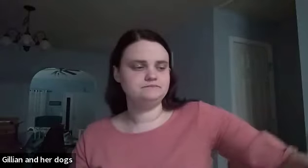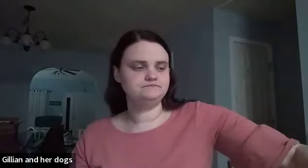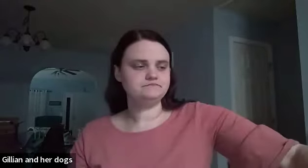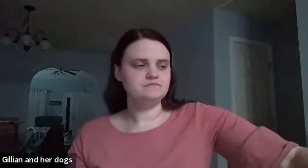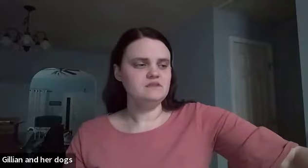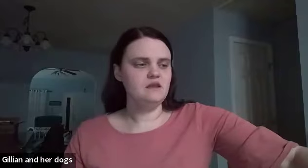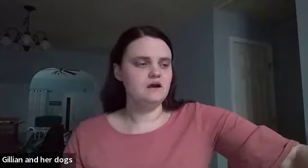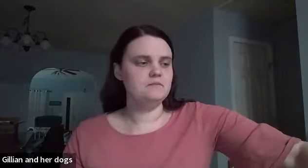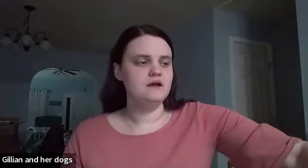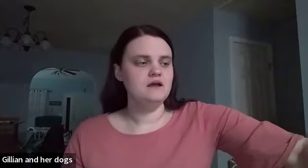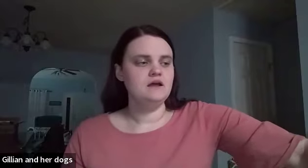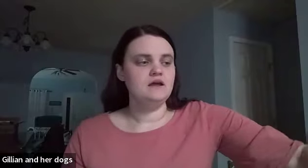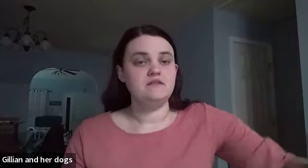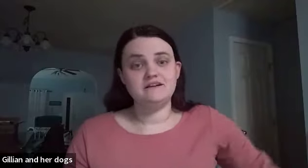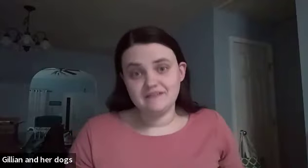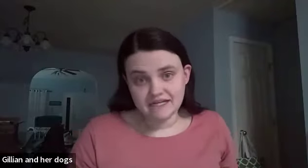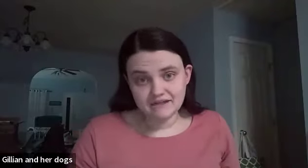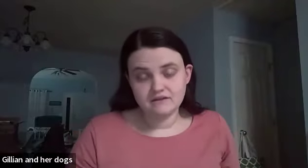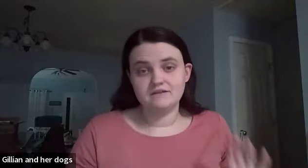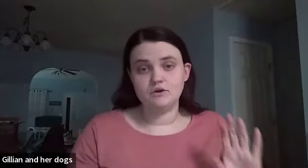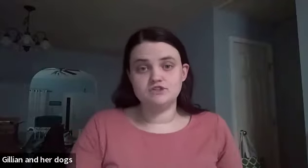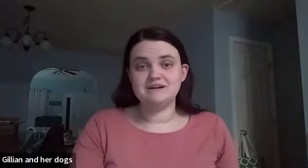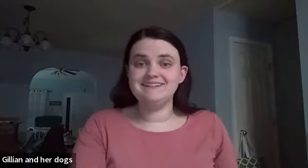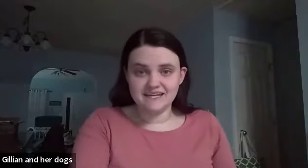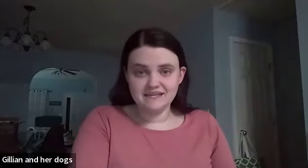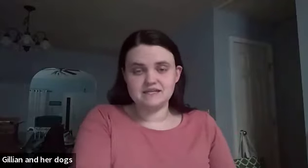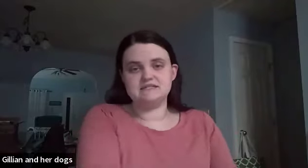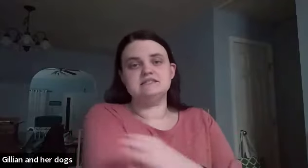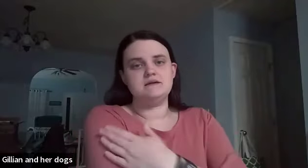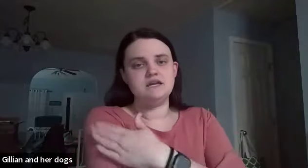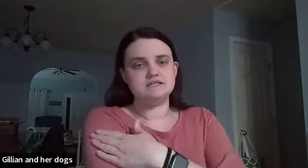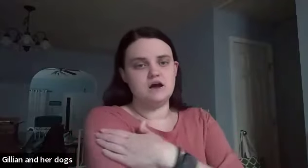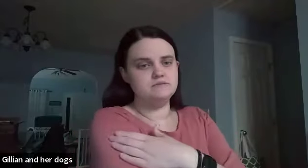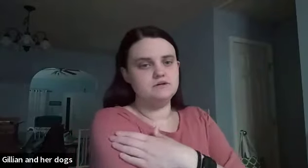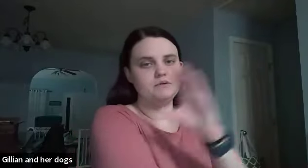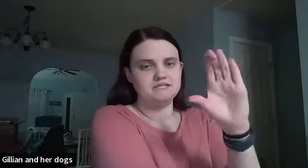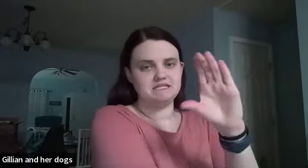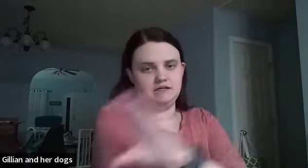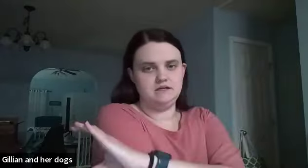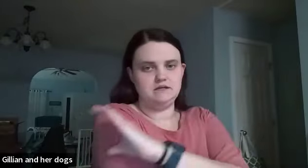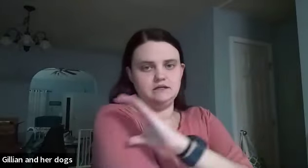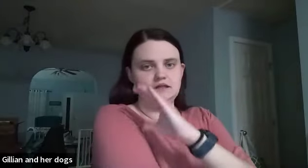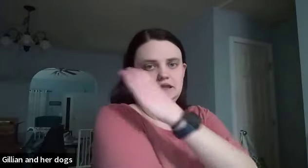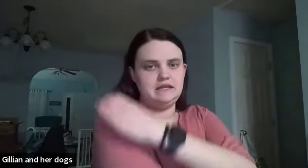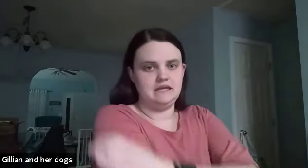care. Um, the clinic, if you're going to a clinic, it's the same thing as hospital, but with a C.